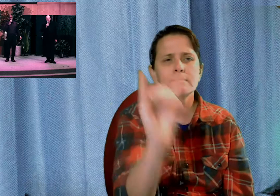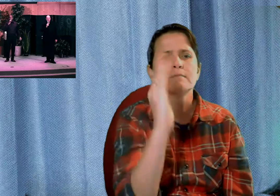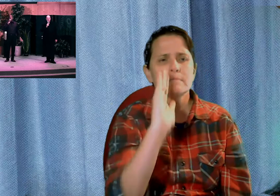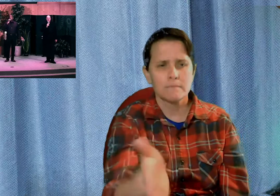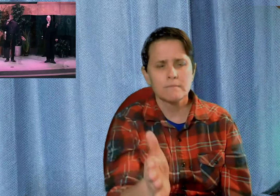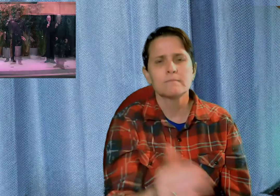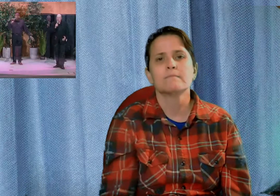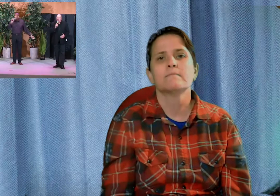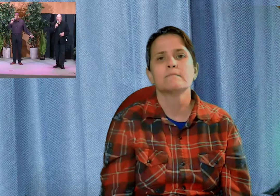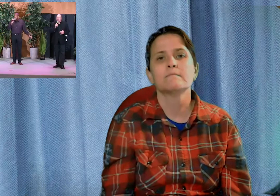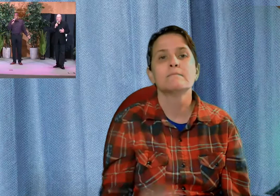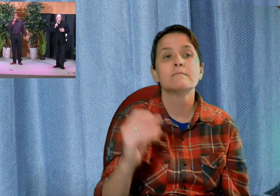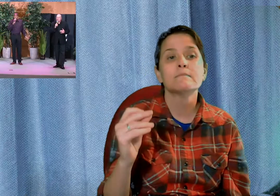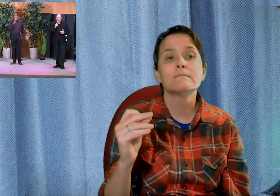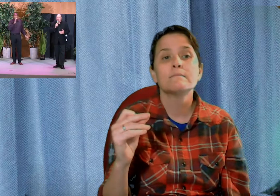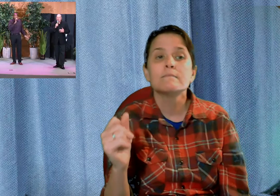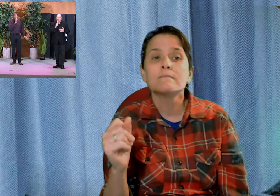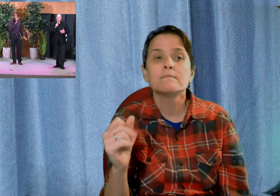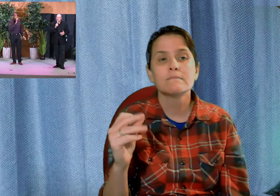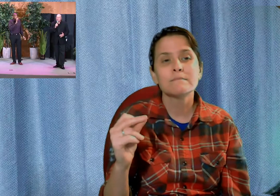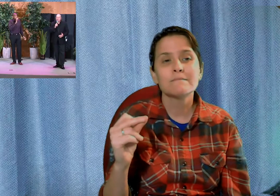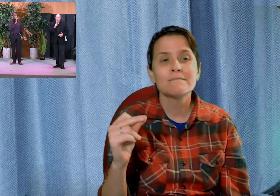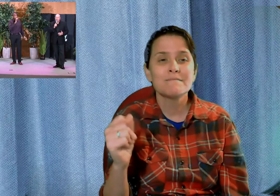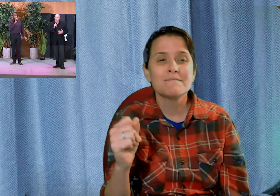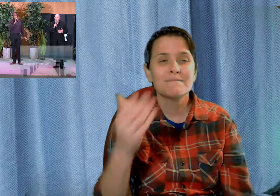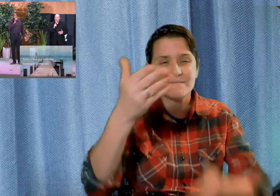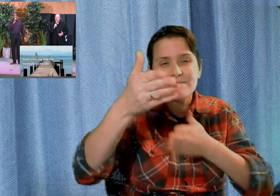forever. God is the joy and the